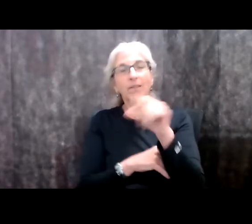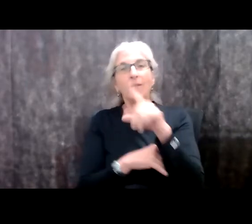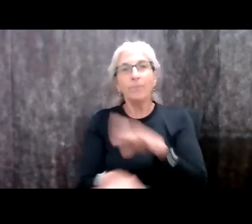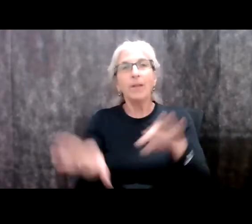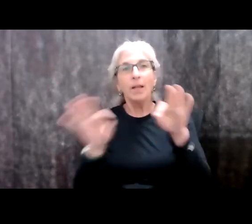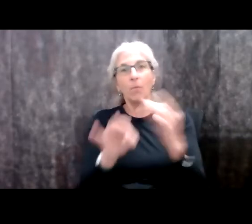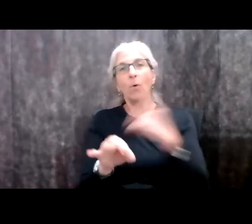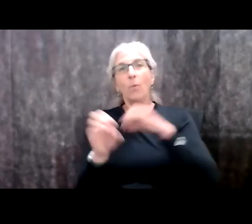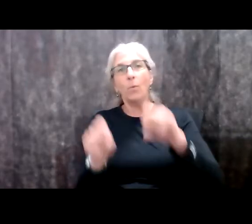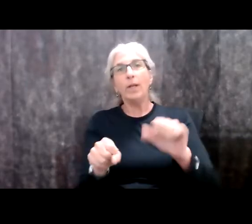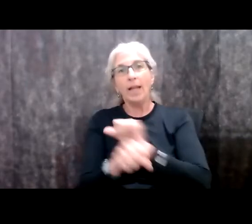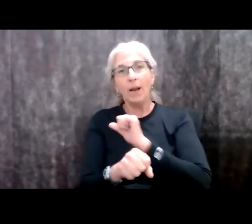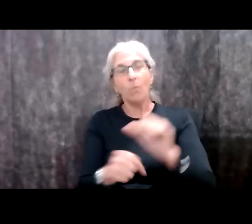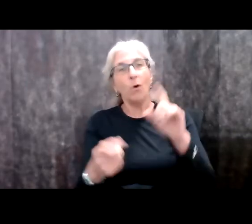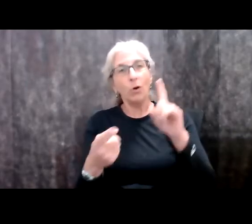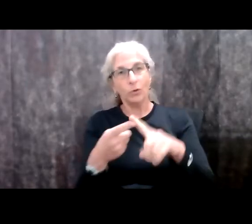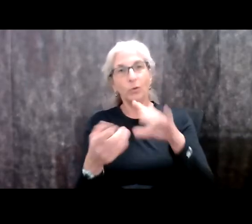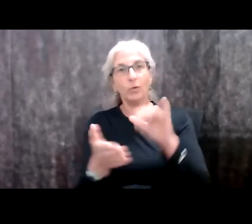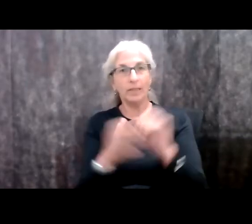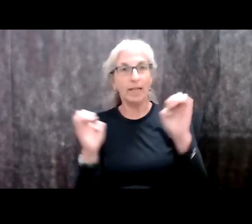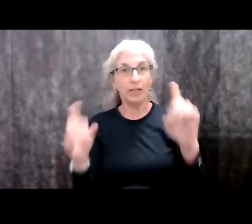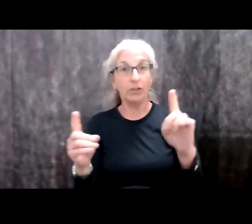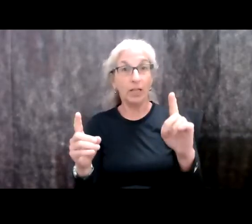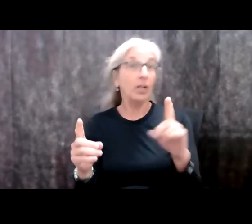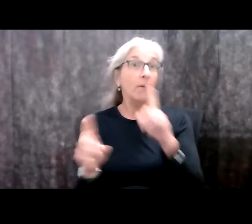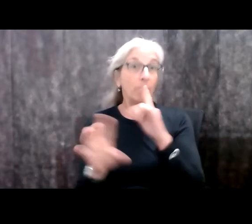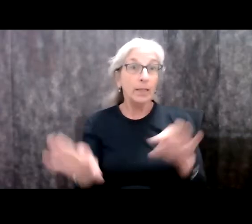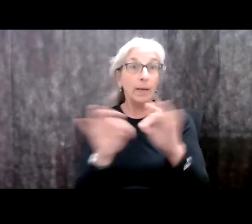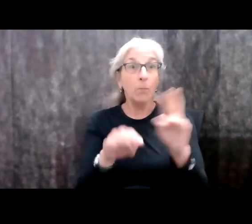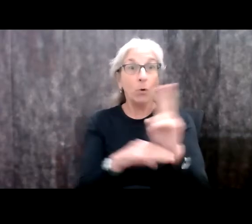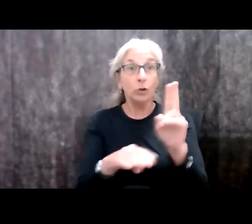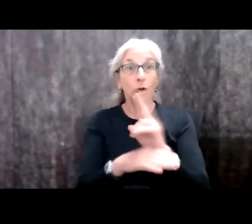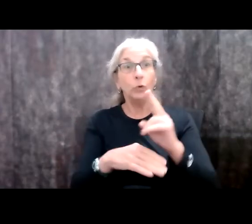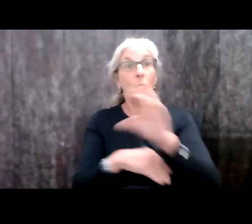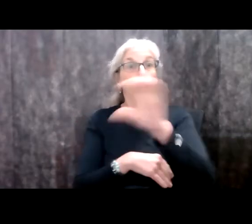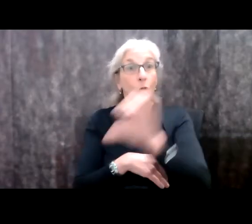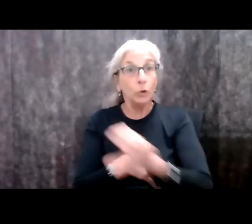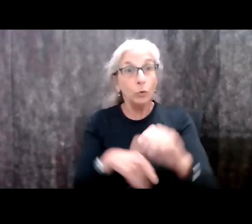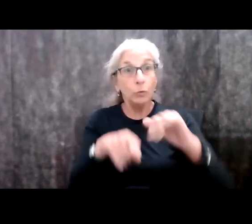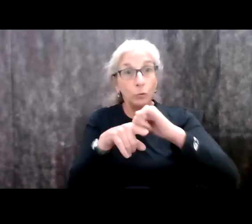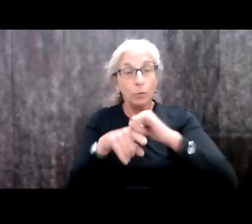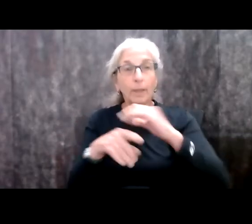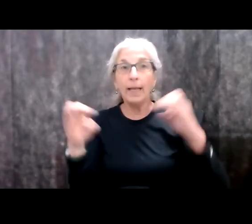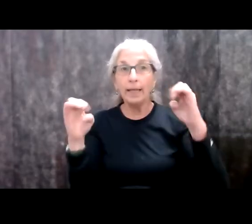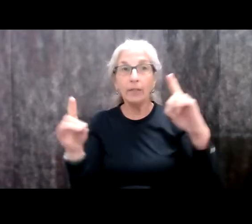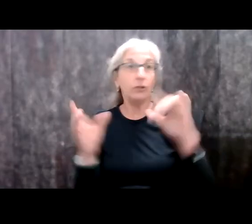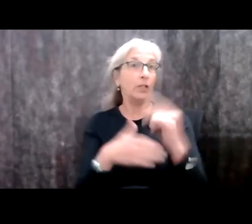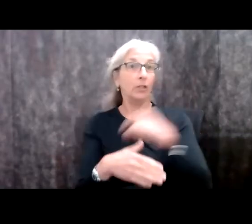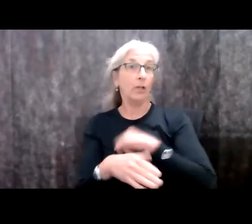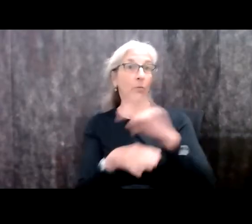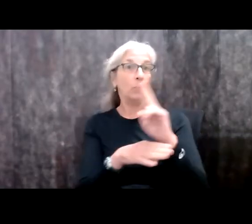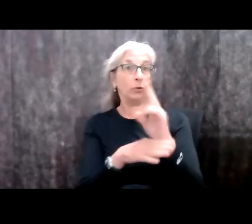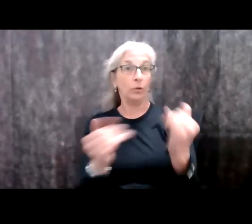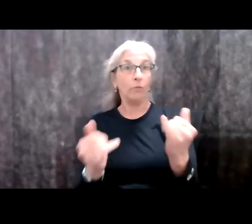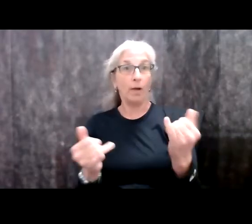work towards that. And most importantly, use the new technology of the Zoom training and education that's available now.